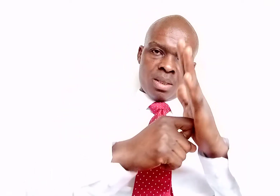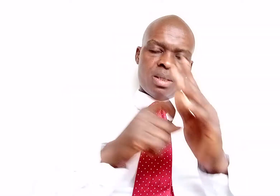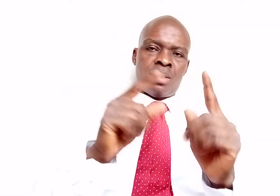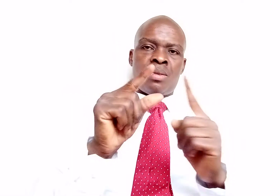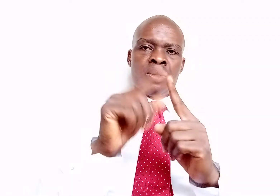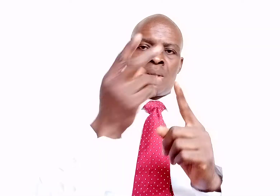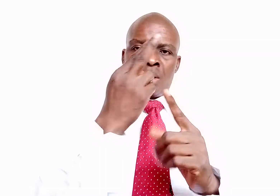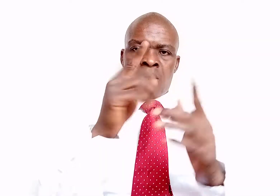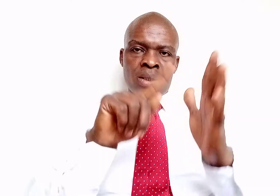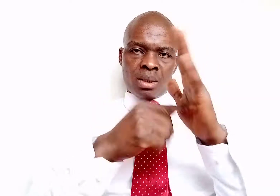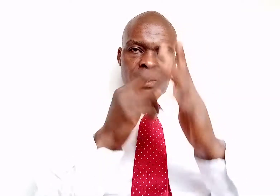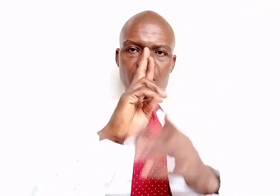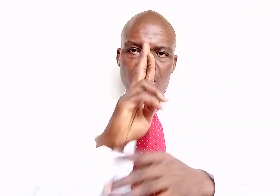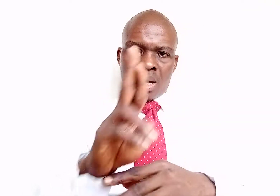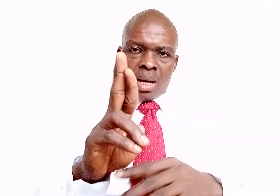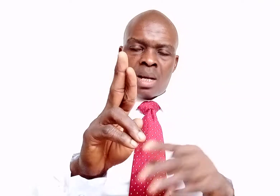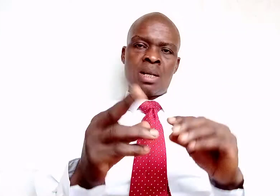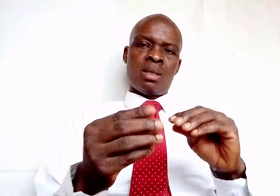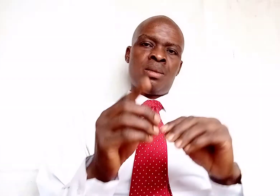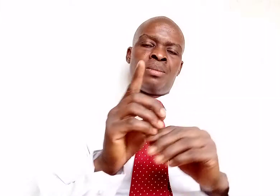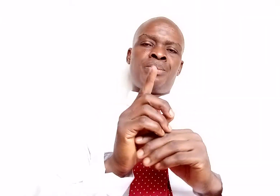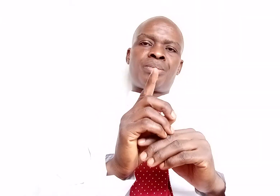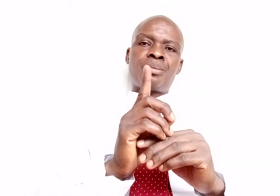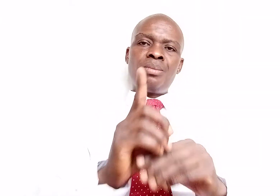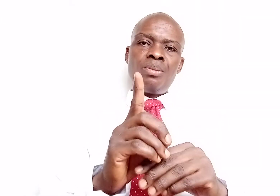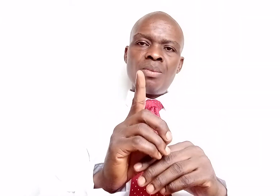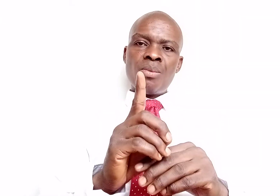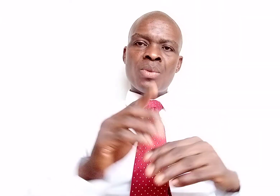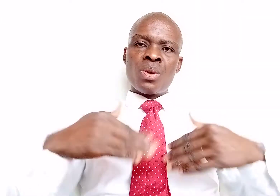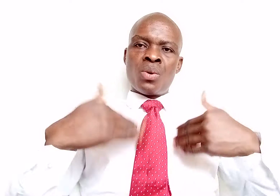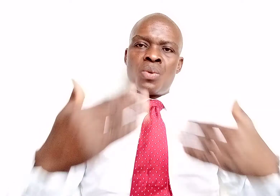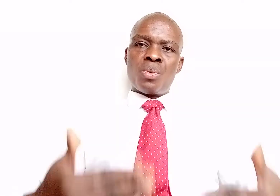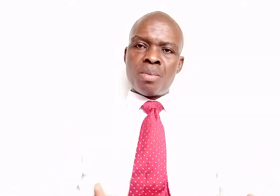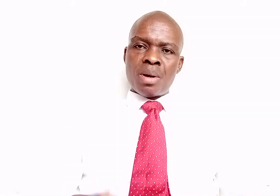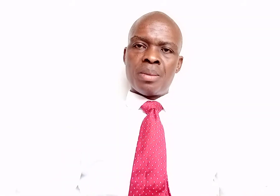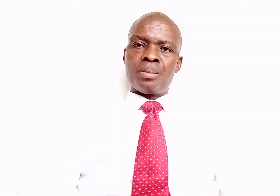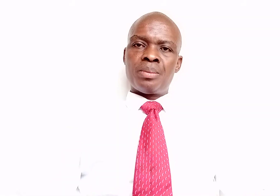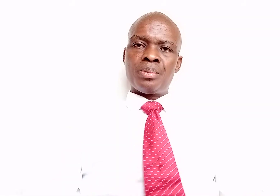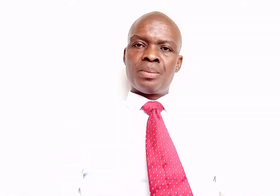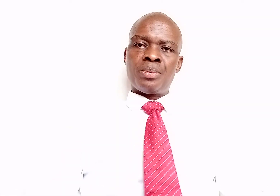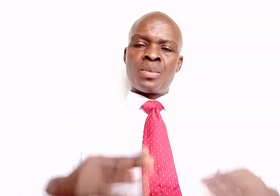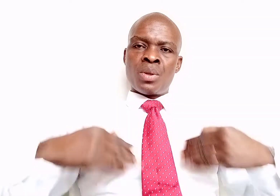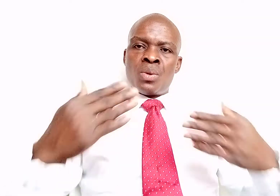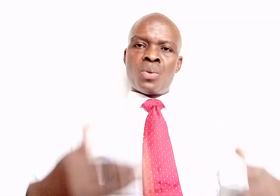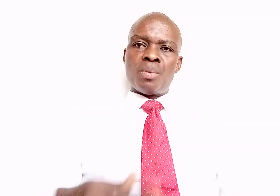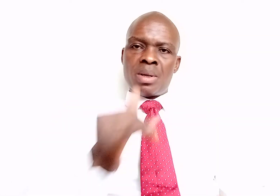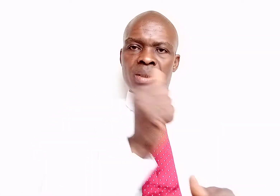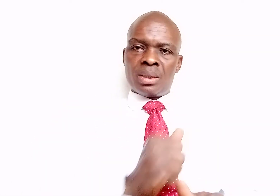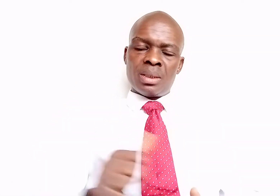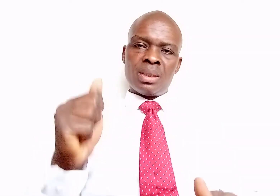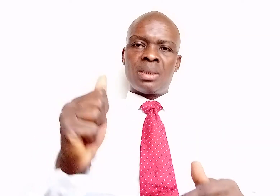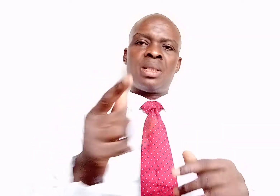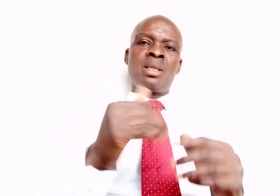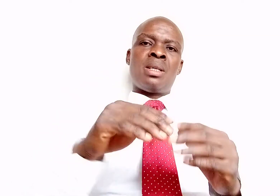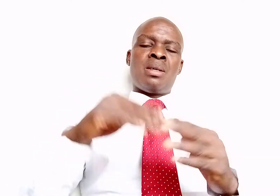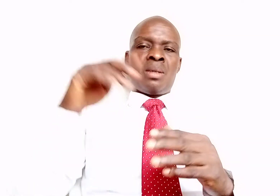are Roman figure 1, human. Human is referred to as man or